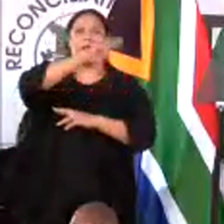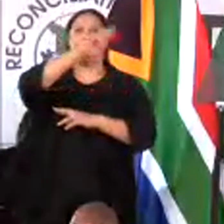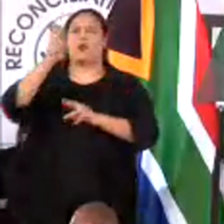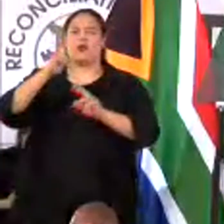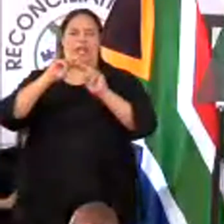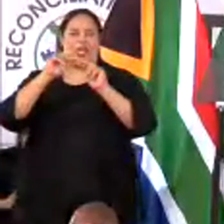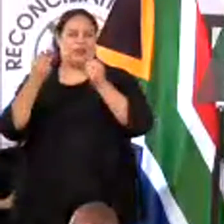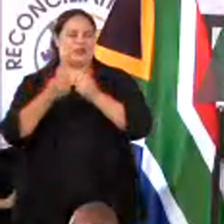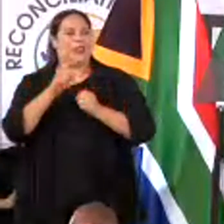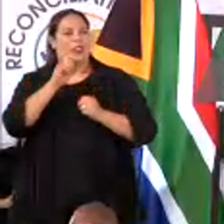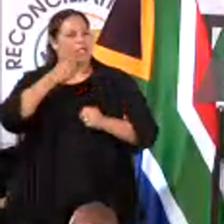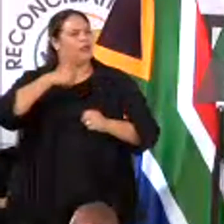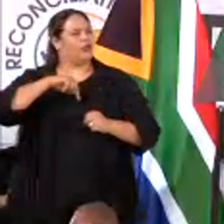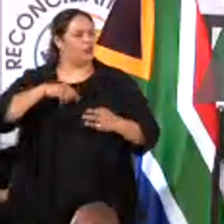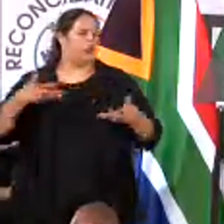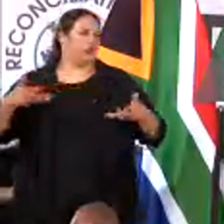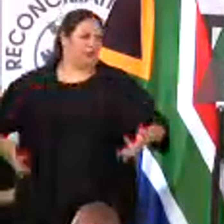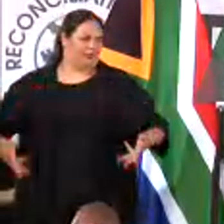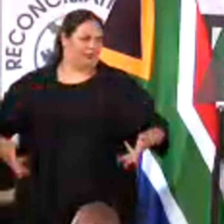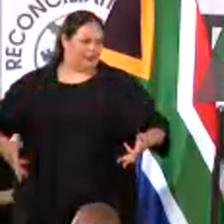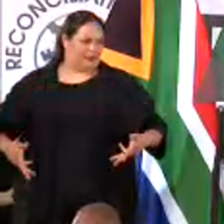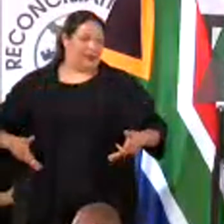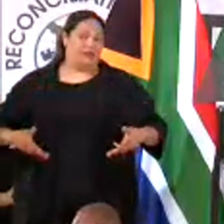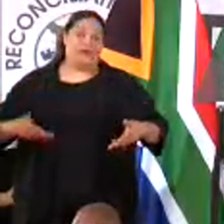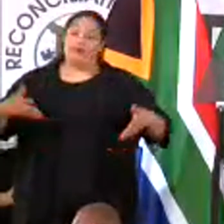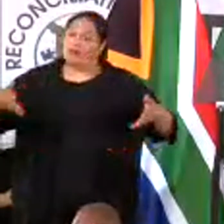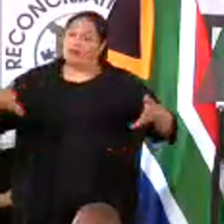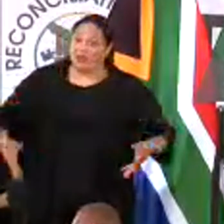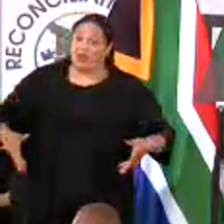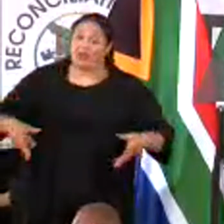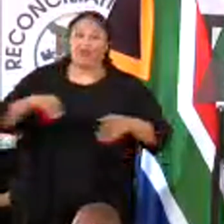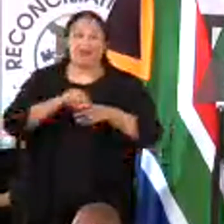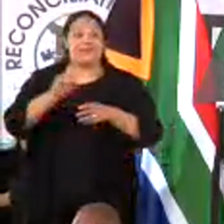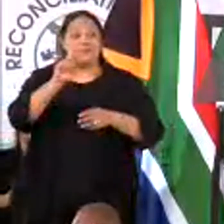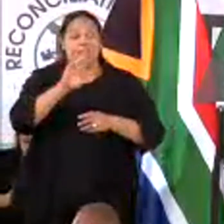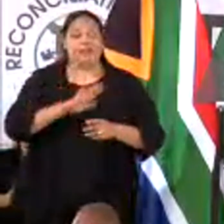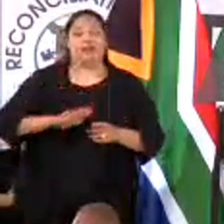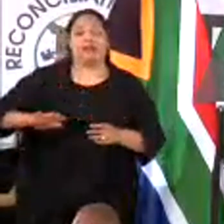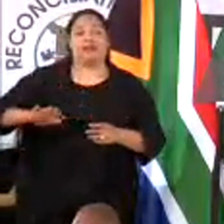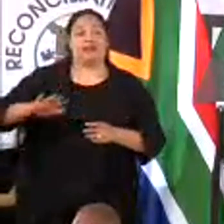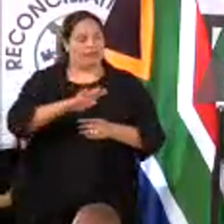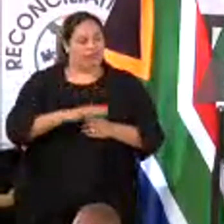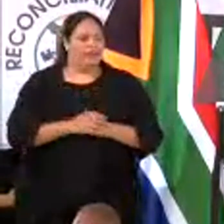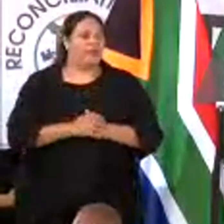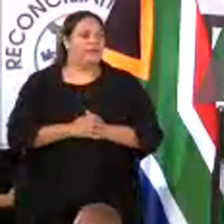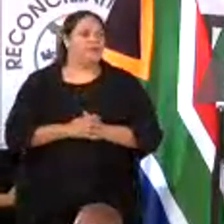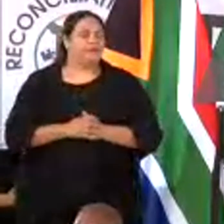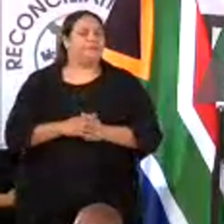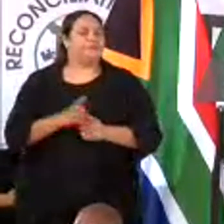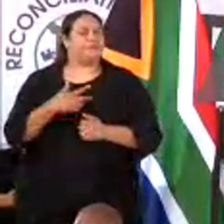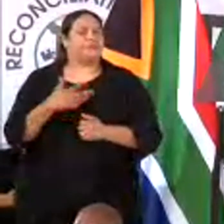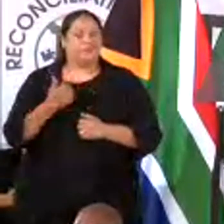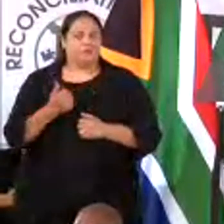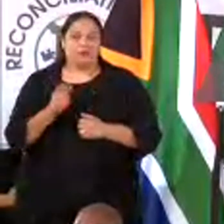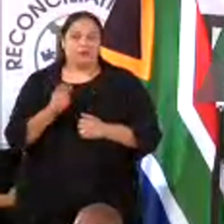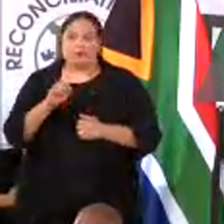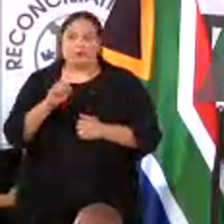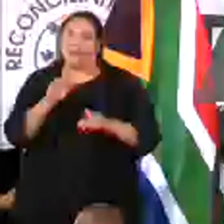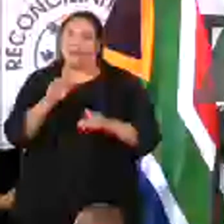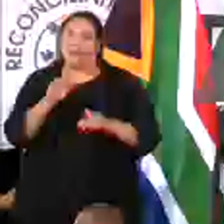nation that we are. And here in Vredendal, we have